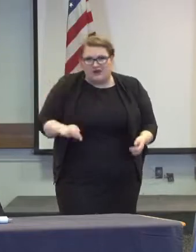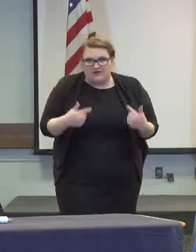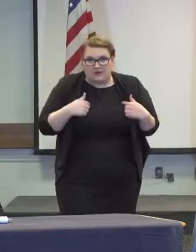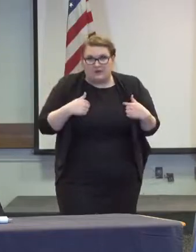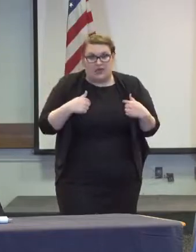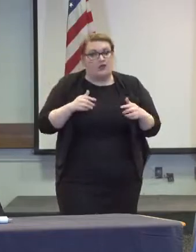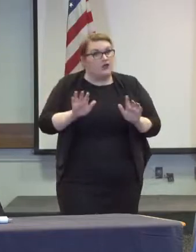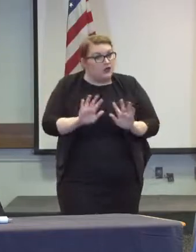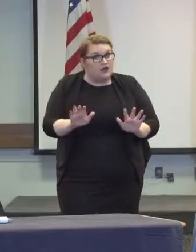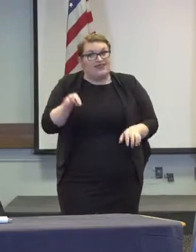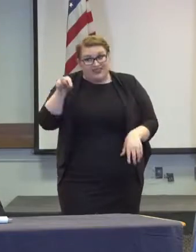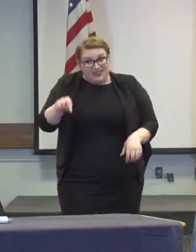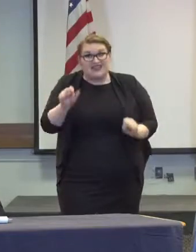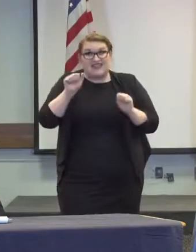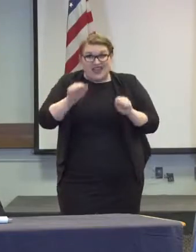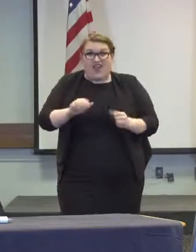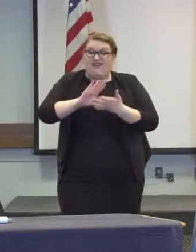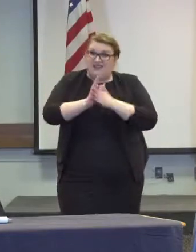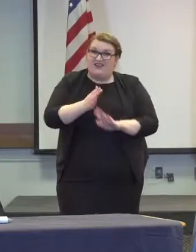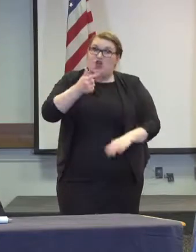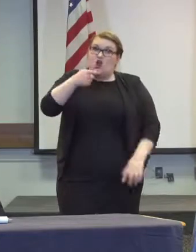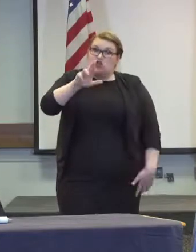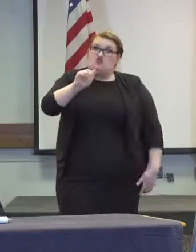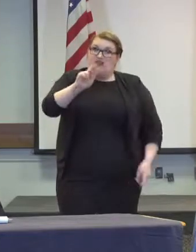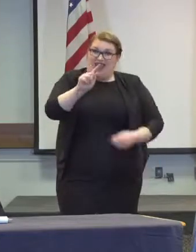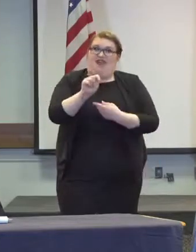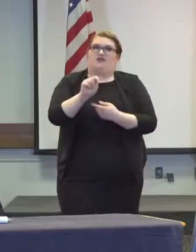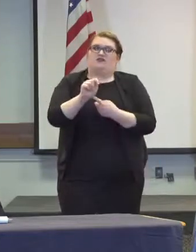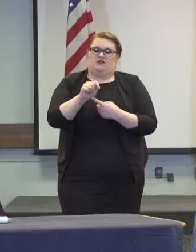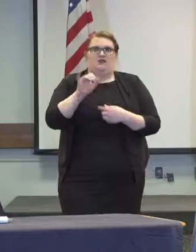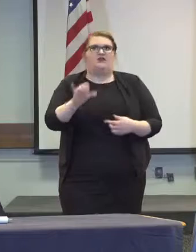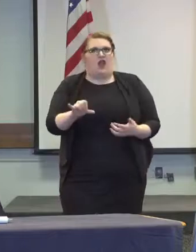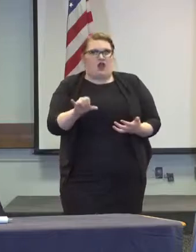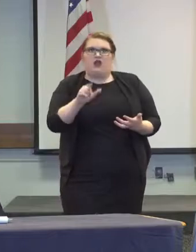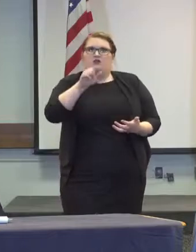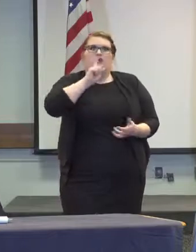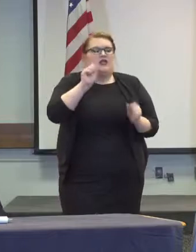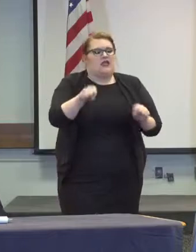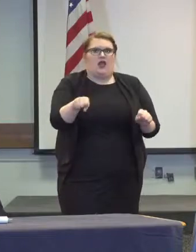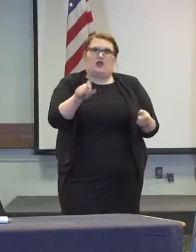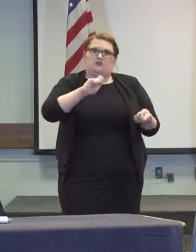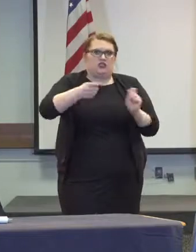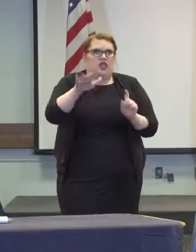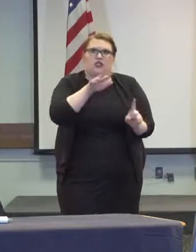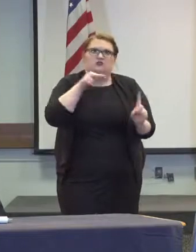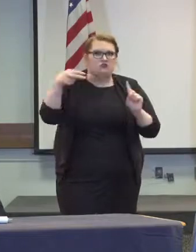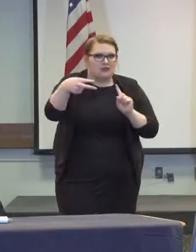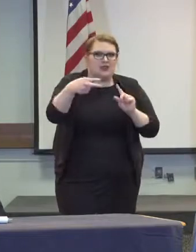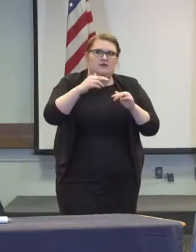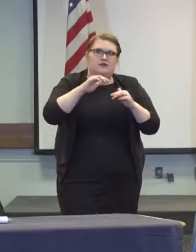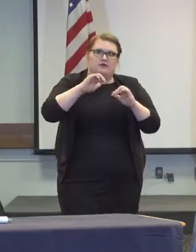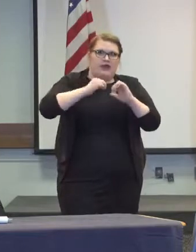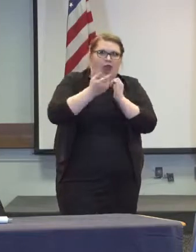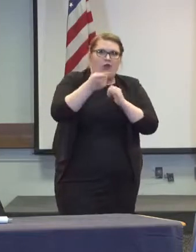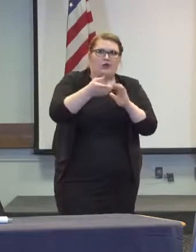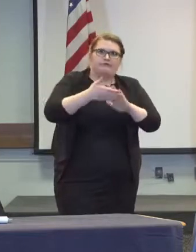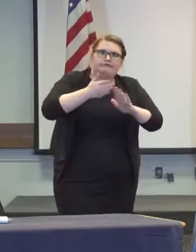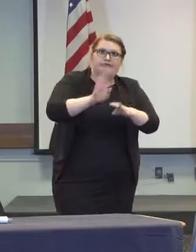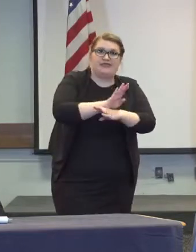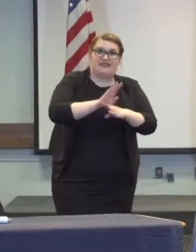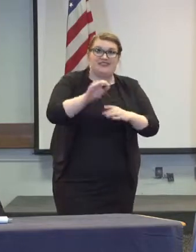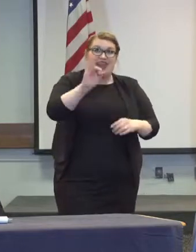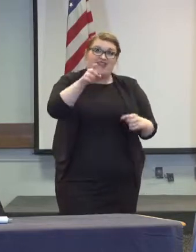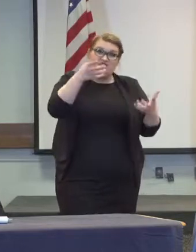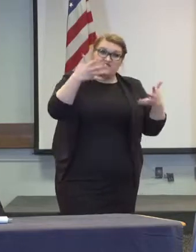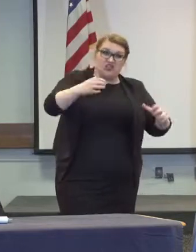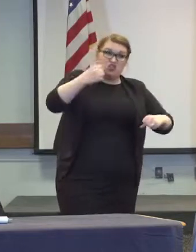and if they're grants, they really make a difference in how you can look at your business. So if you've closed already, I would